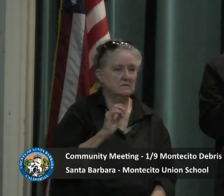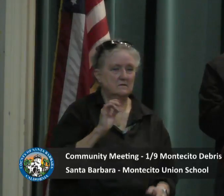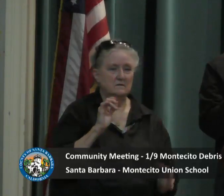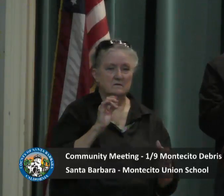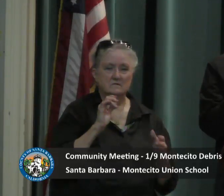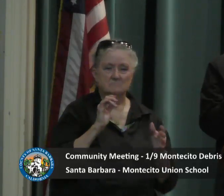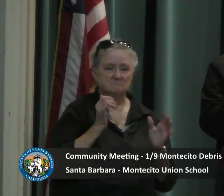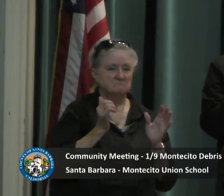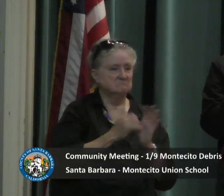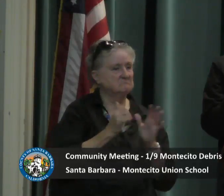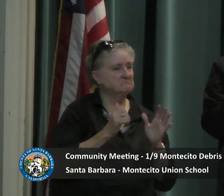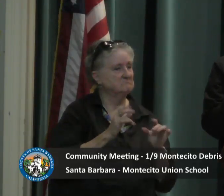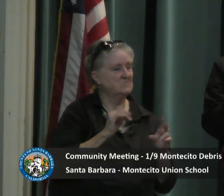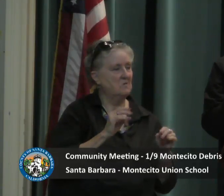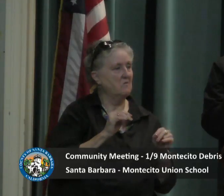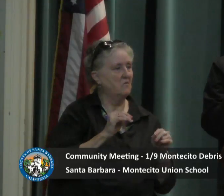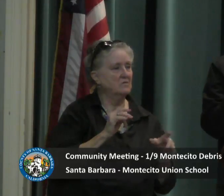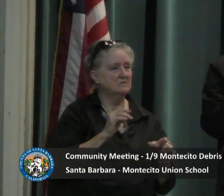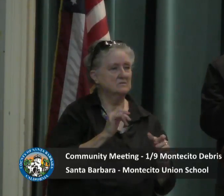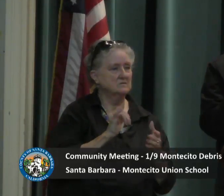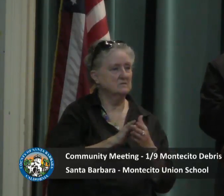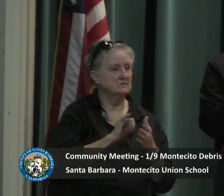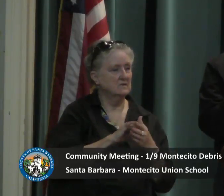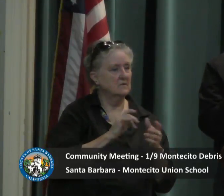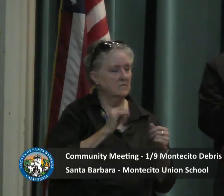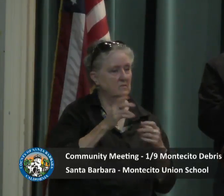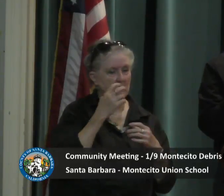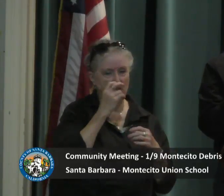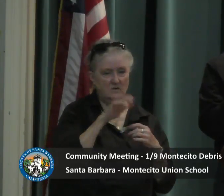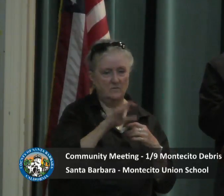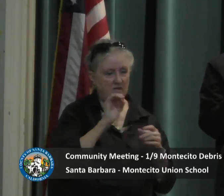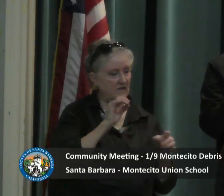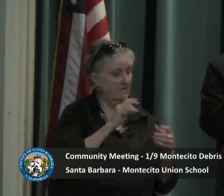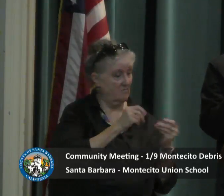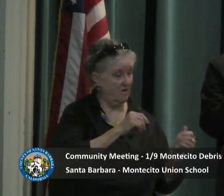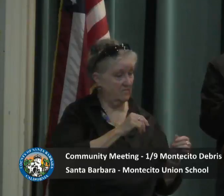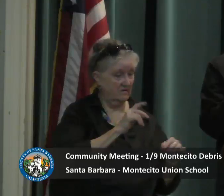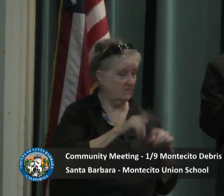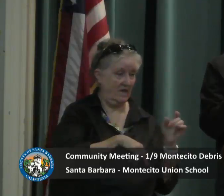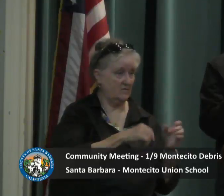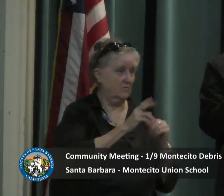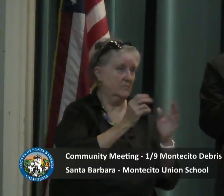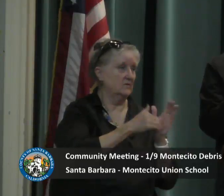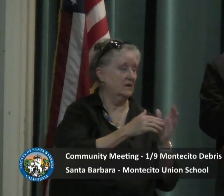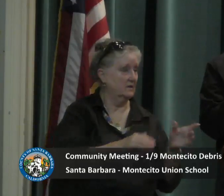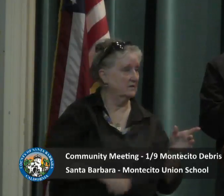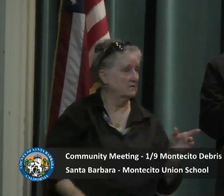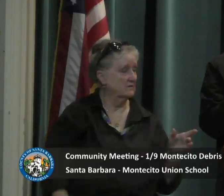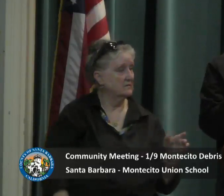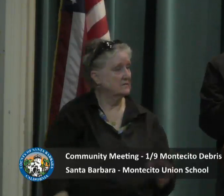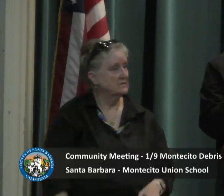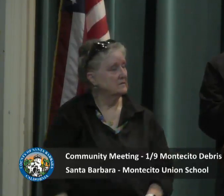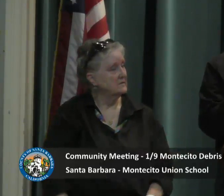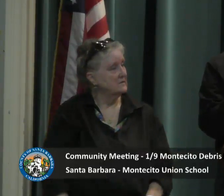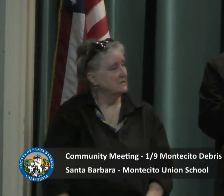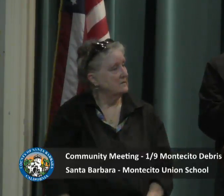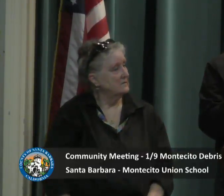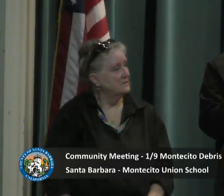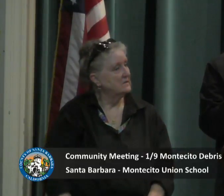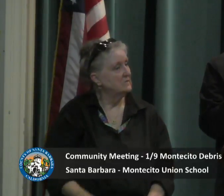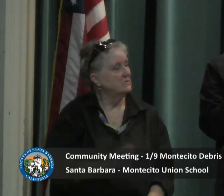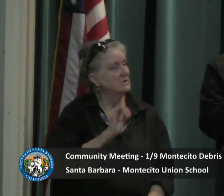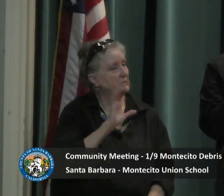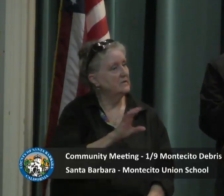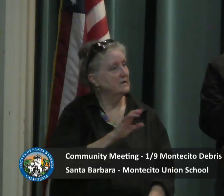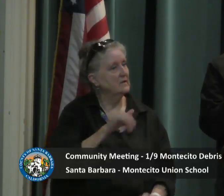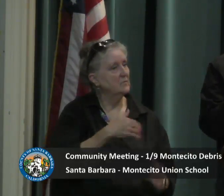people just have the blindly picking of property that would be no longer buildable on. It will be done